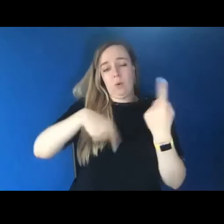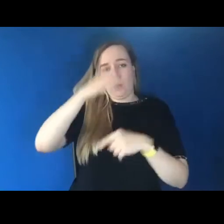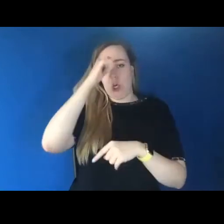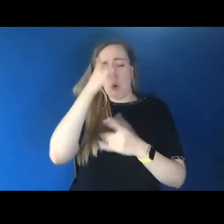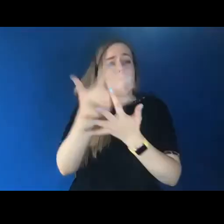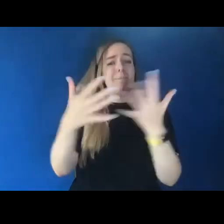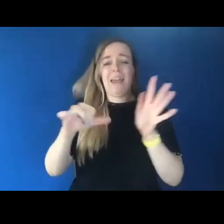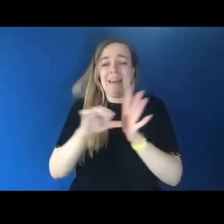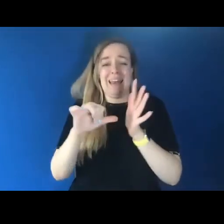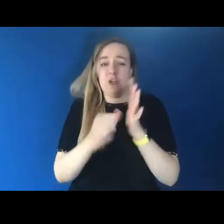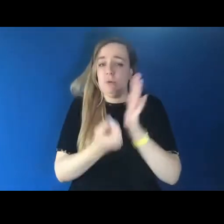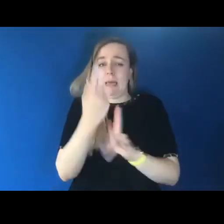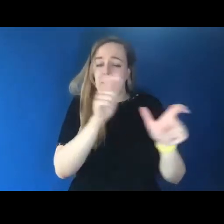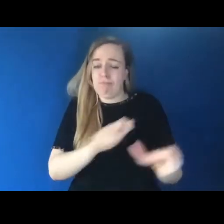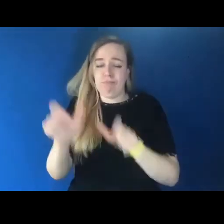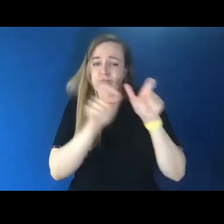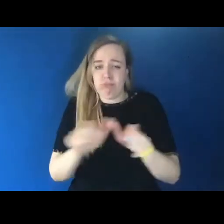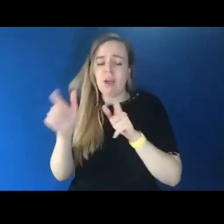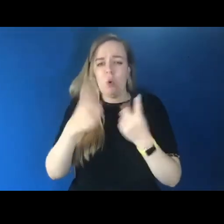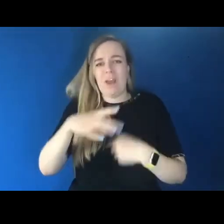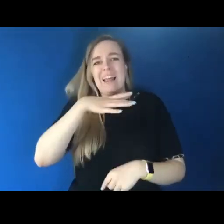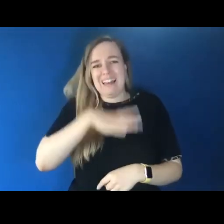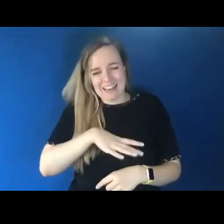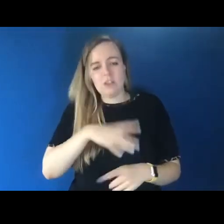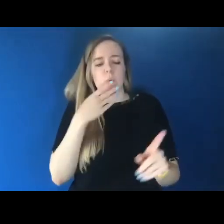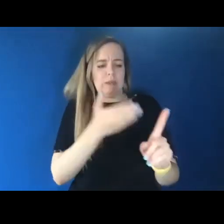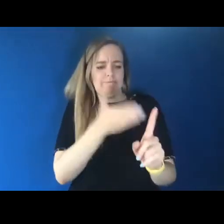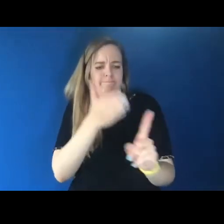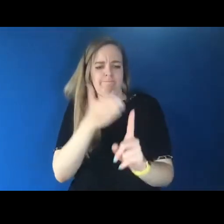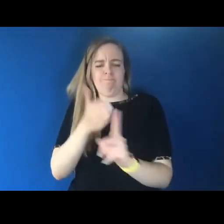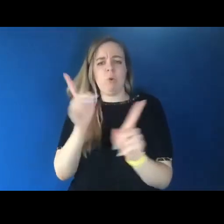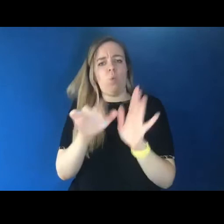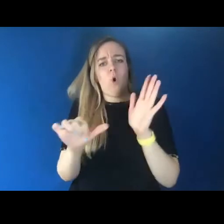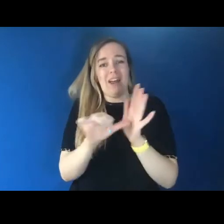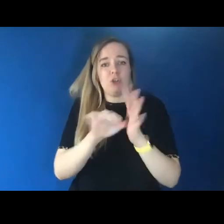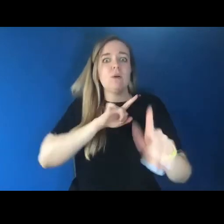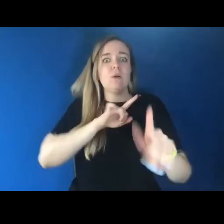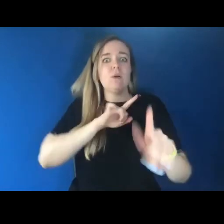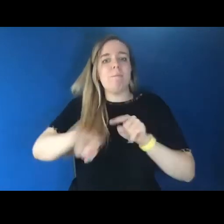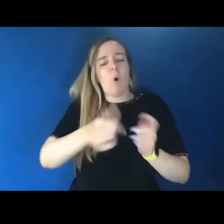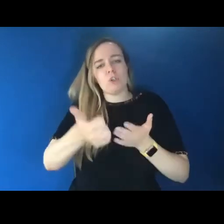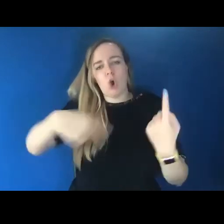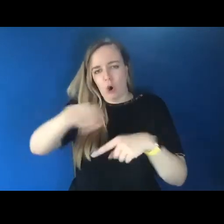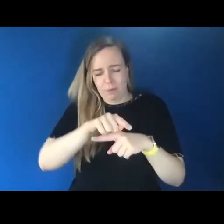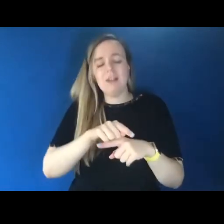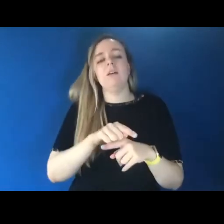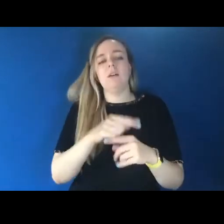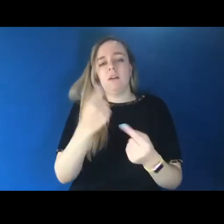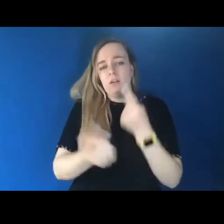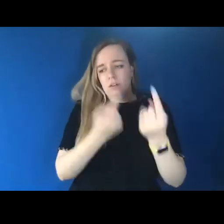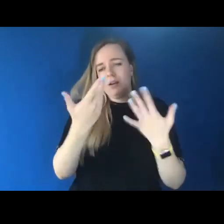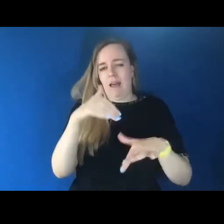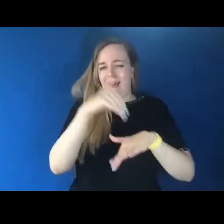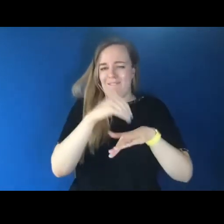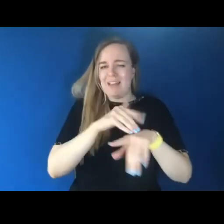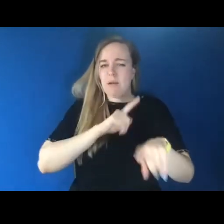happening concurrently, and we needed to identify the issues that were most common, those that were affecting most